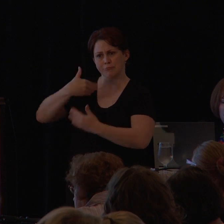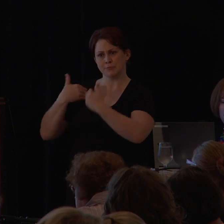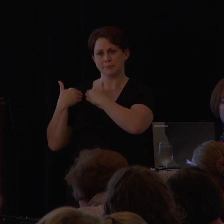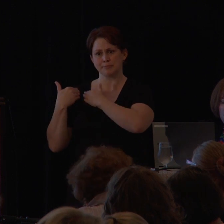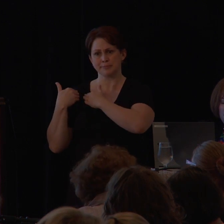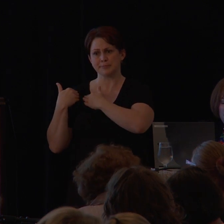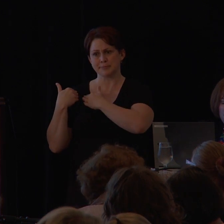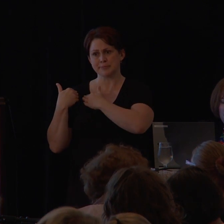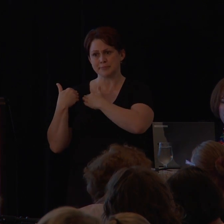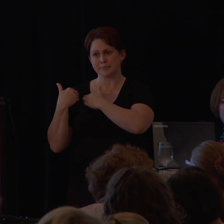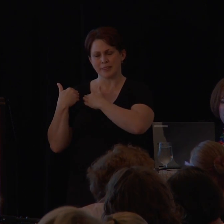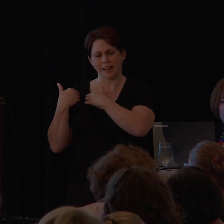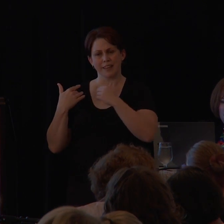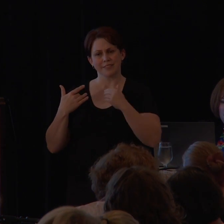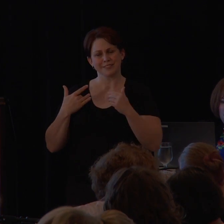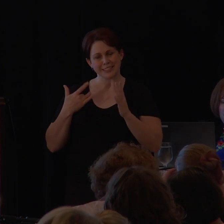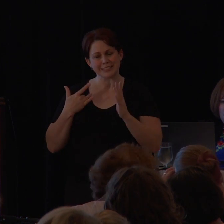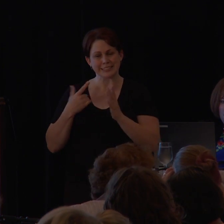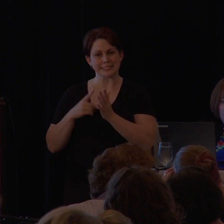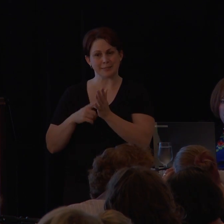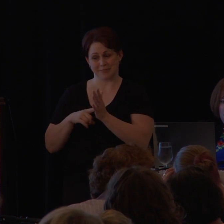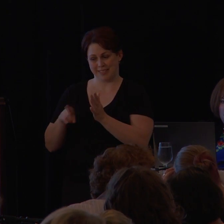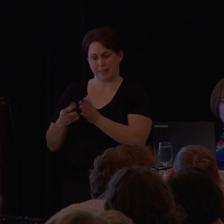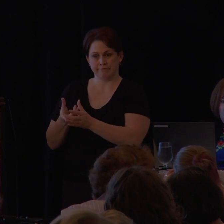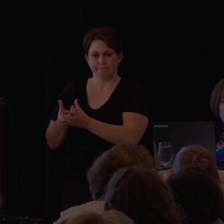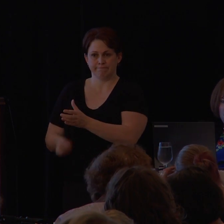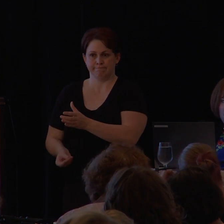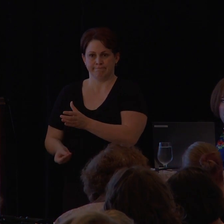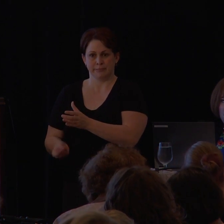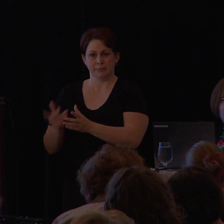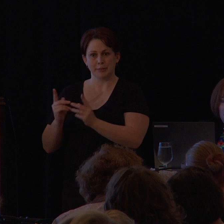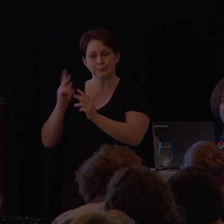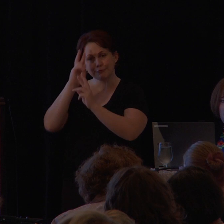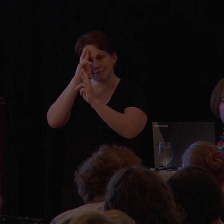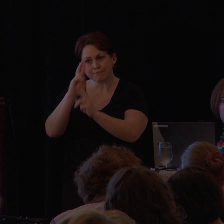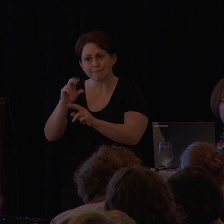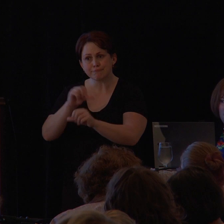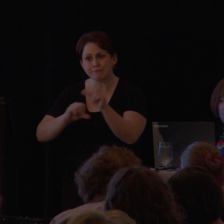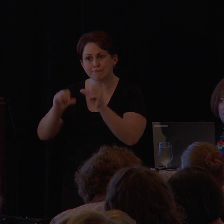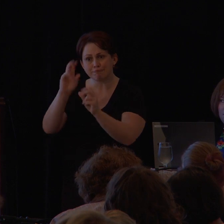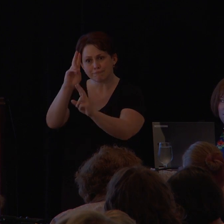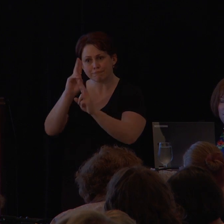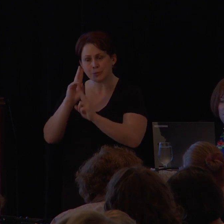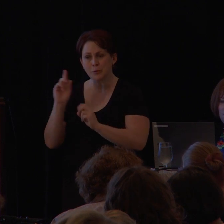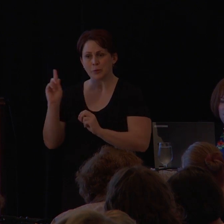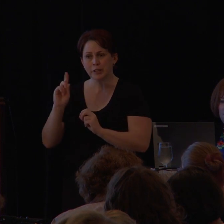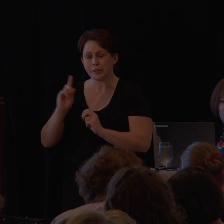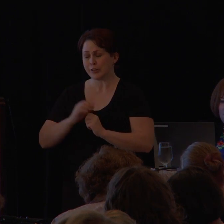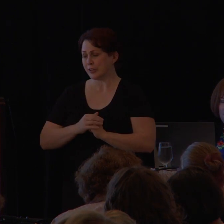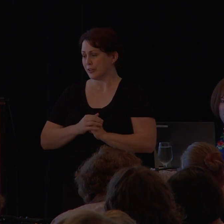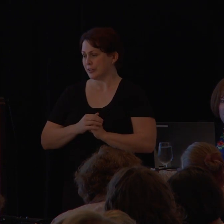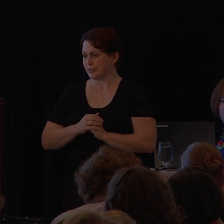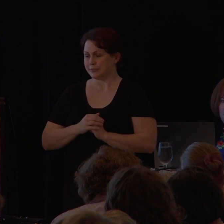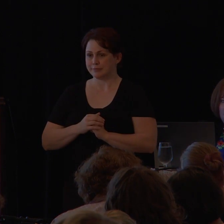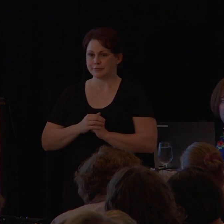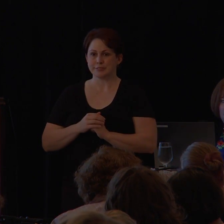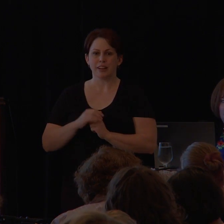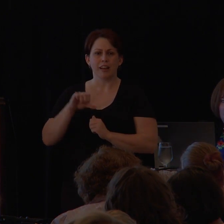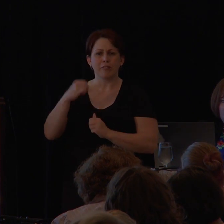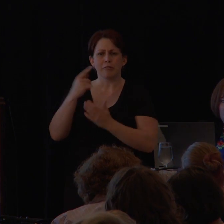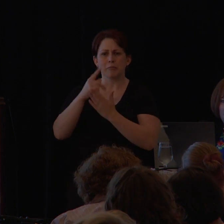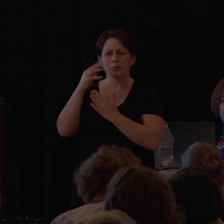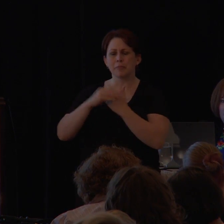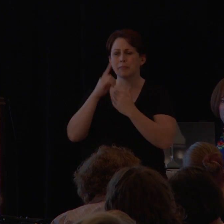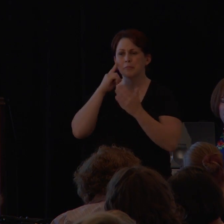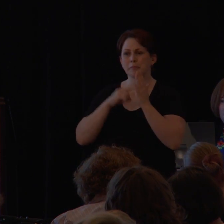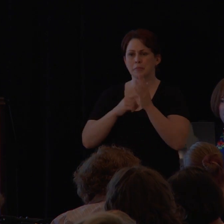that there's a certain lack of empathy and respect. And programs like, I think, Roots of Empathy,